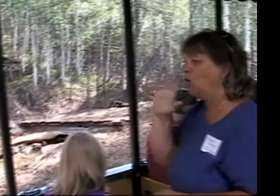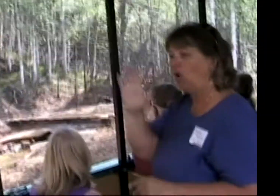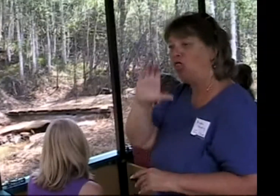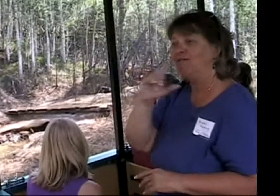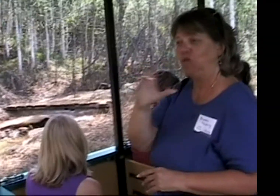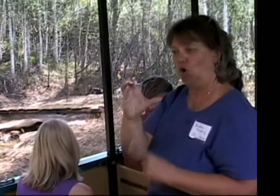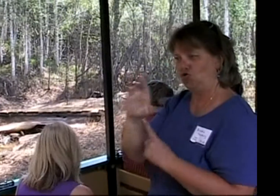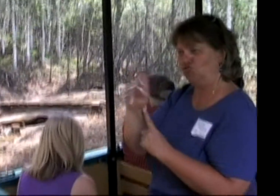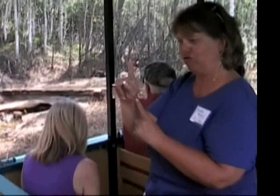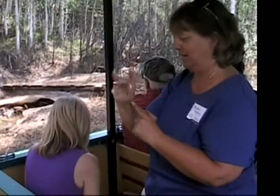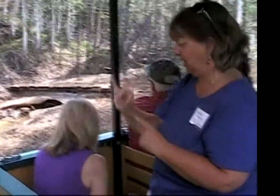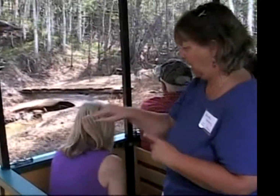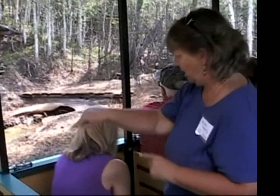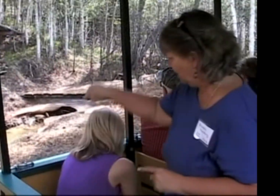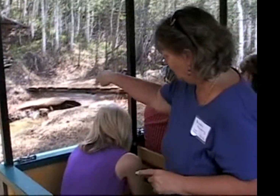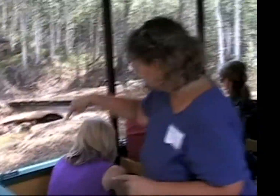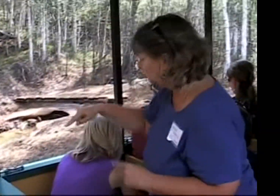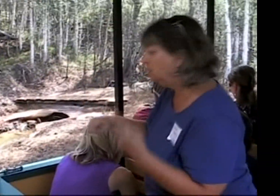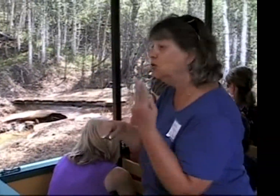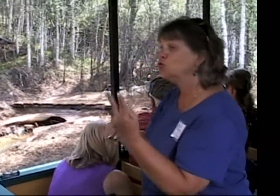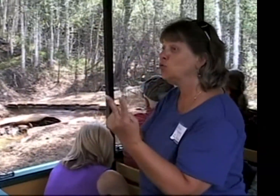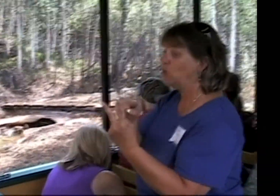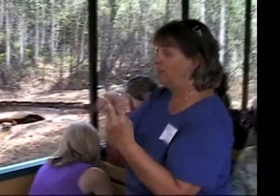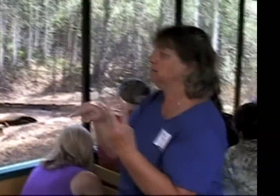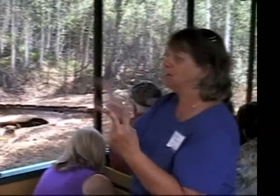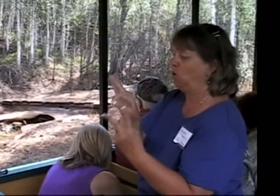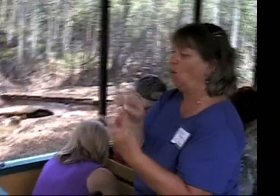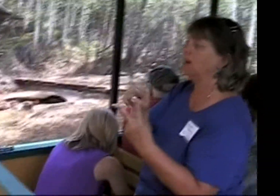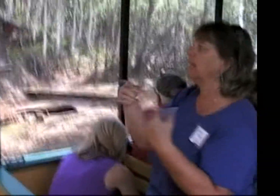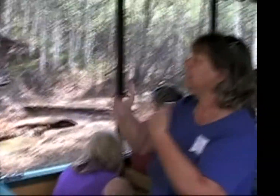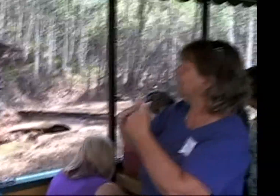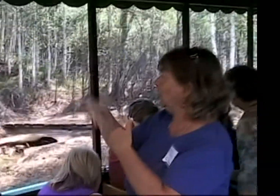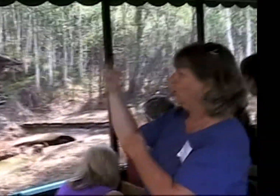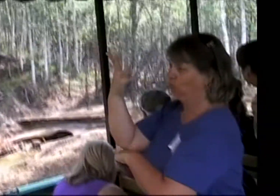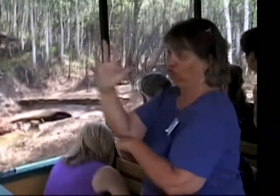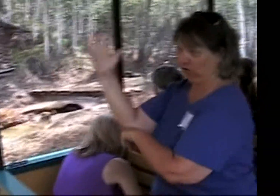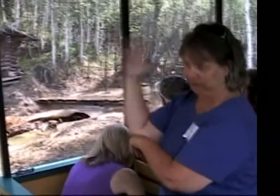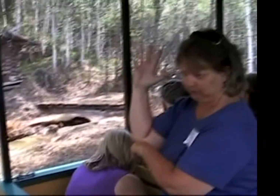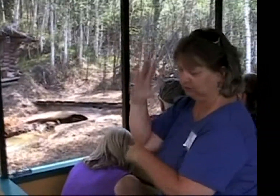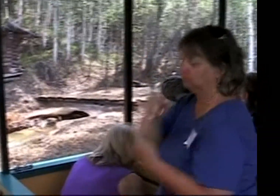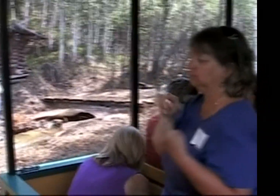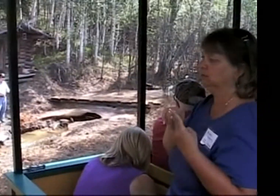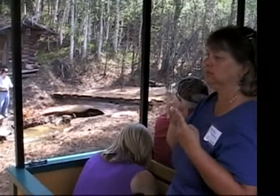had 2 important criteria. The first was an abundance of timber nearby. The second was at least a suggestion of there